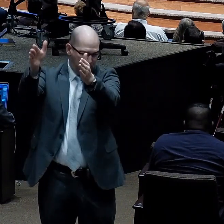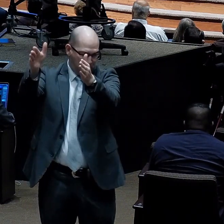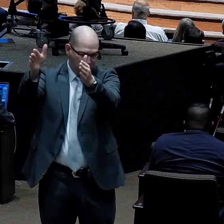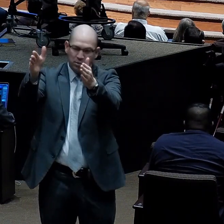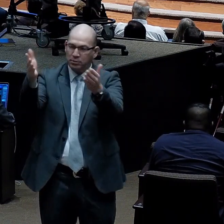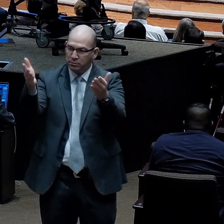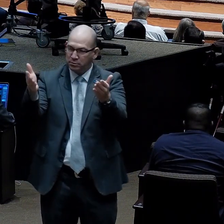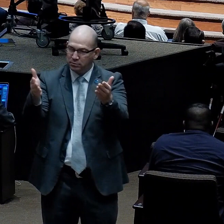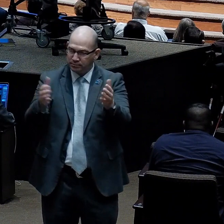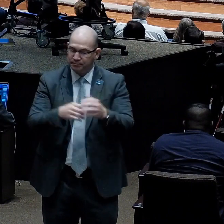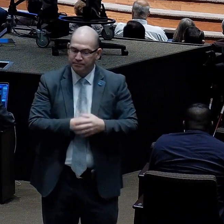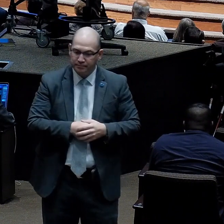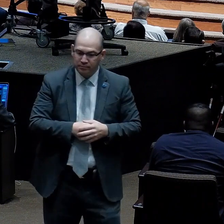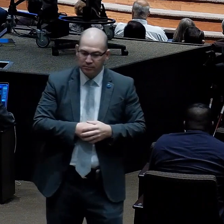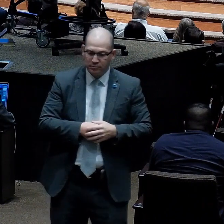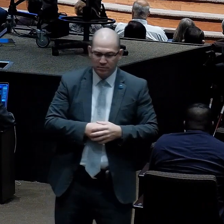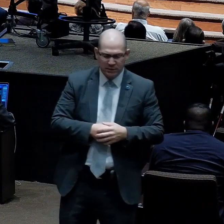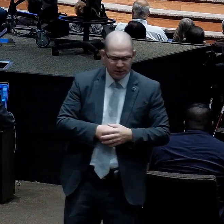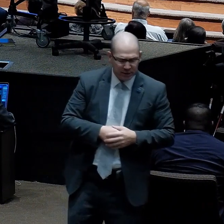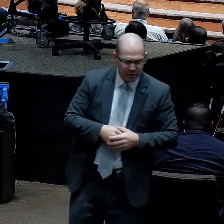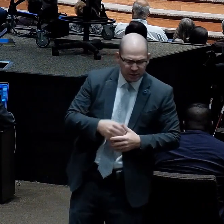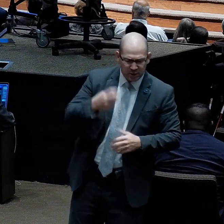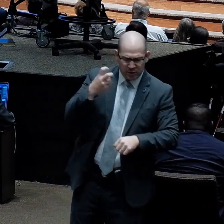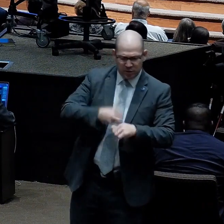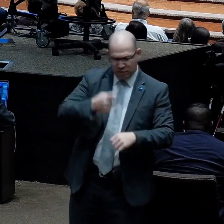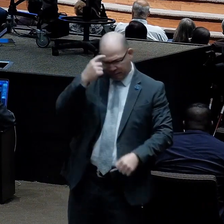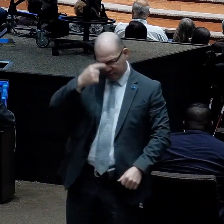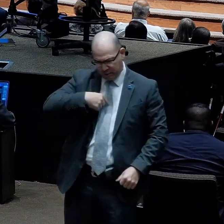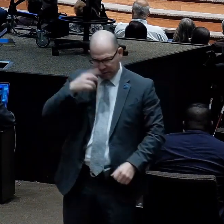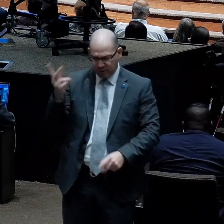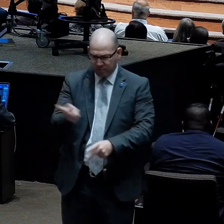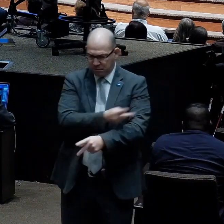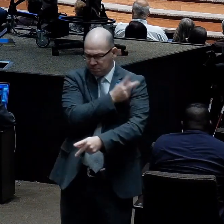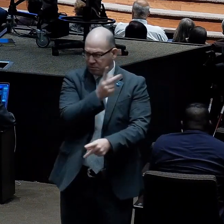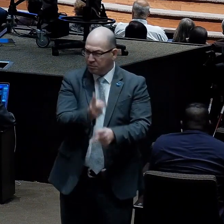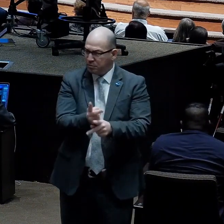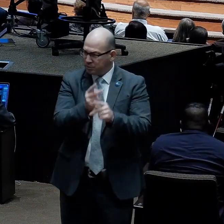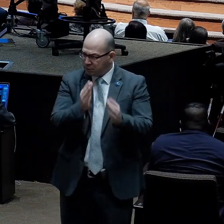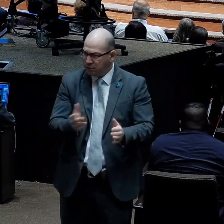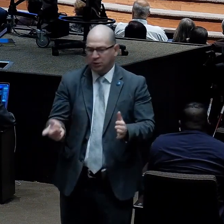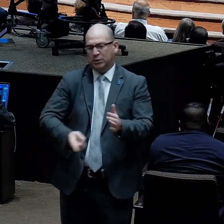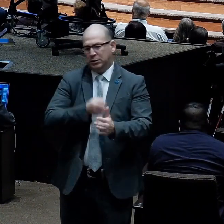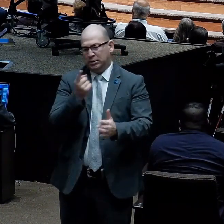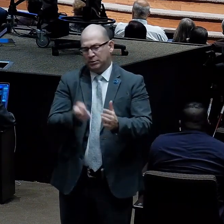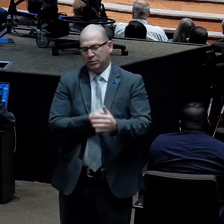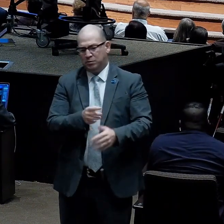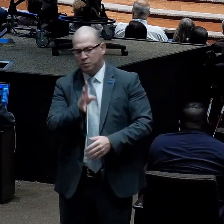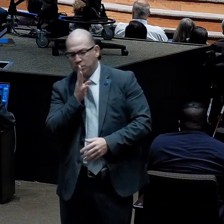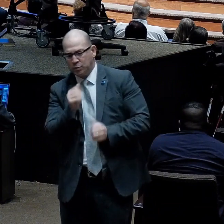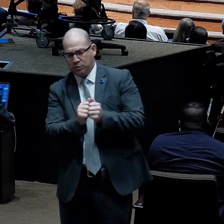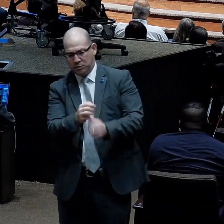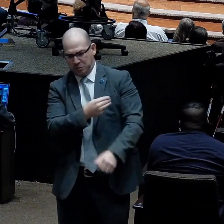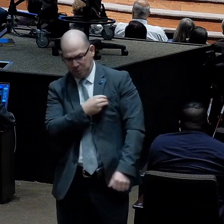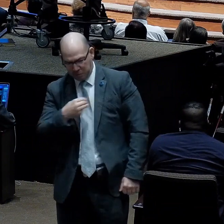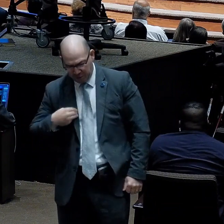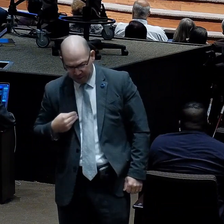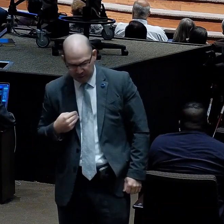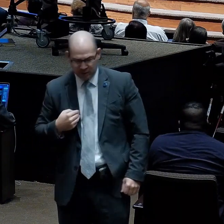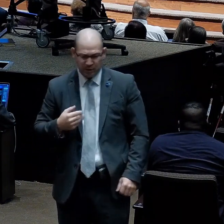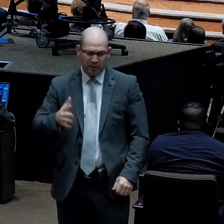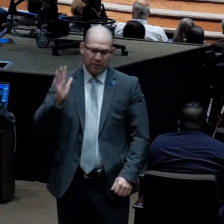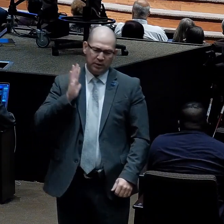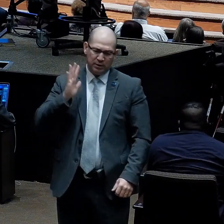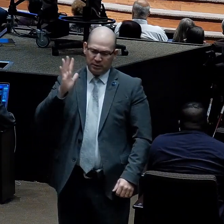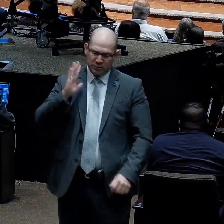I tell you, one of the greatest challenges for me as a pastor is sometimes you'll talk to a member, and especially over the years, this